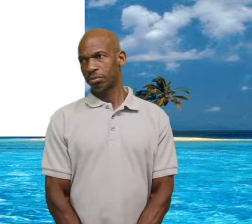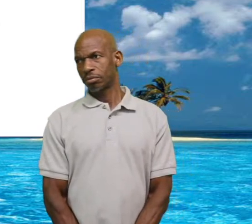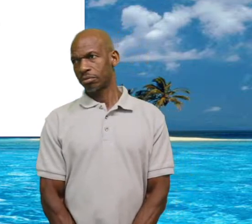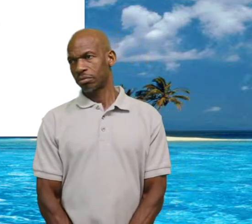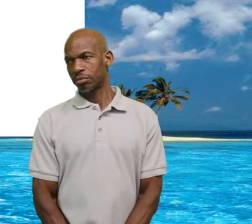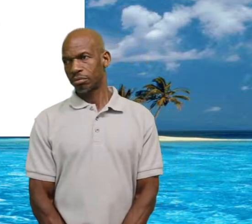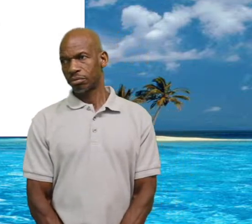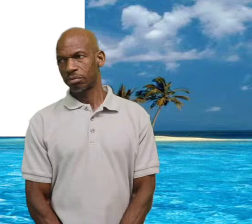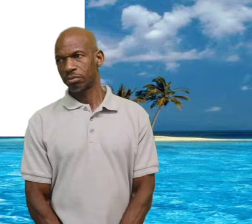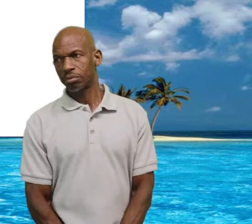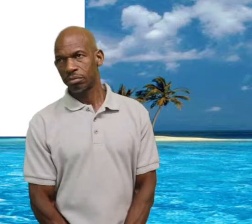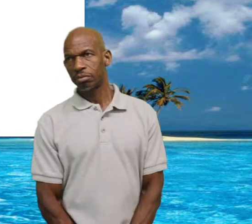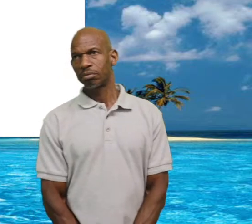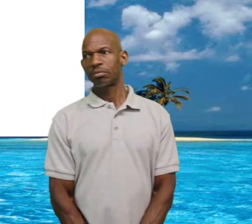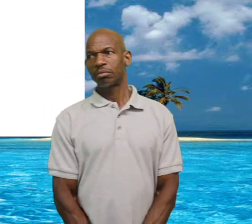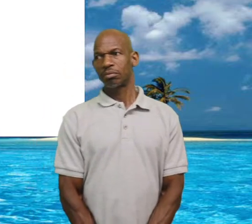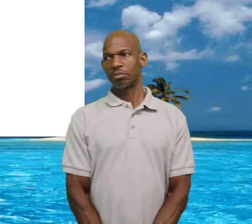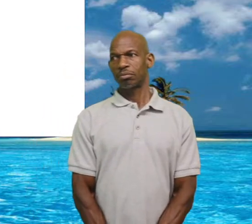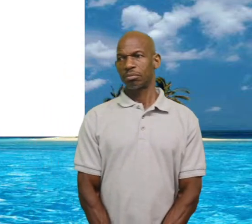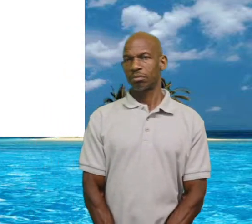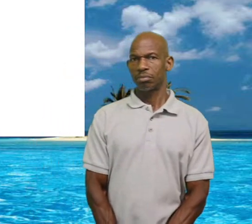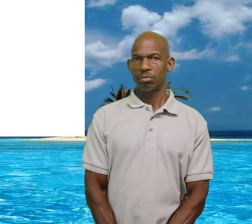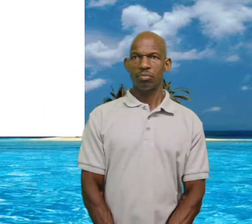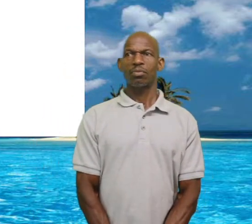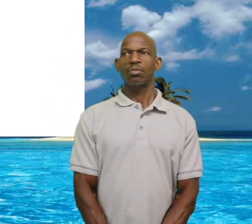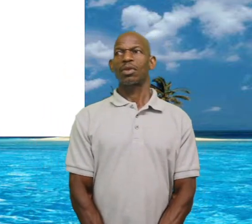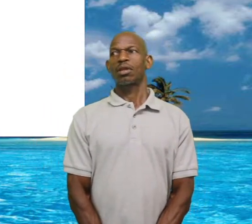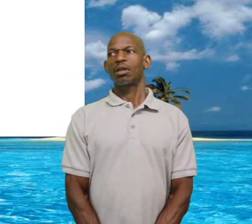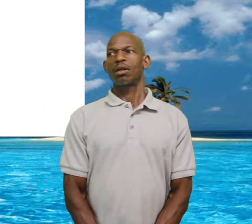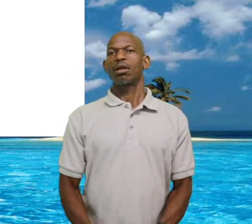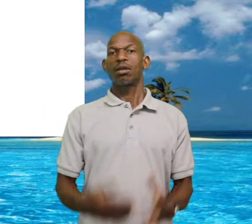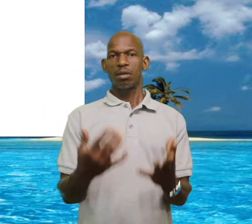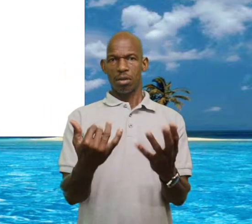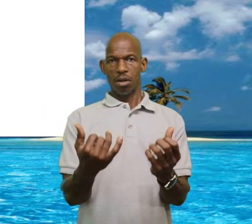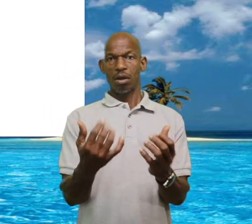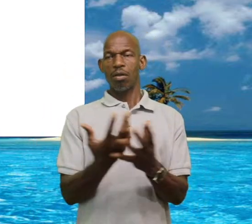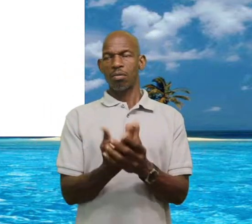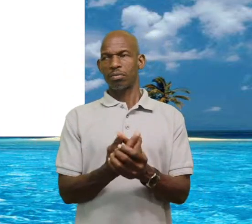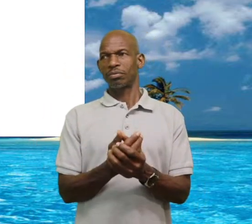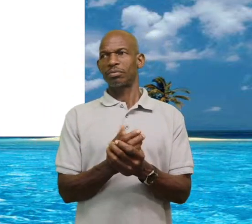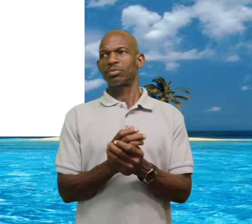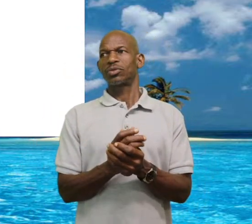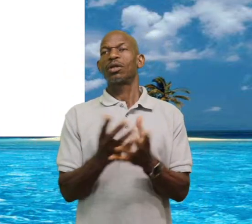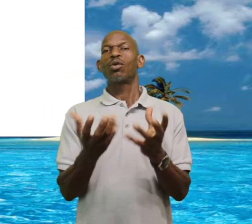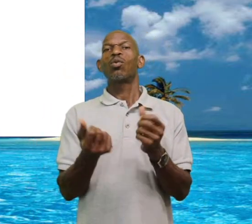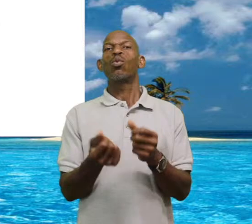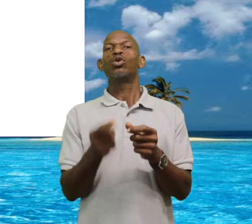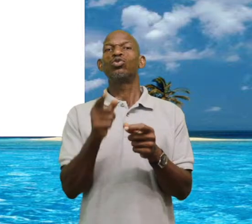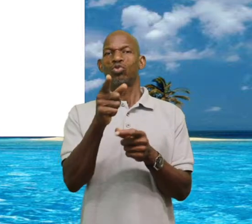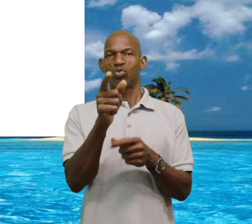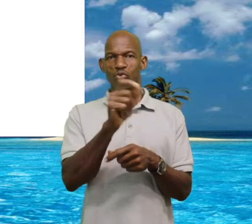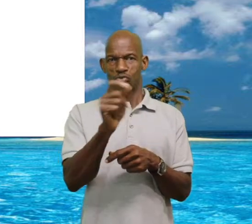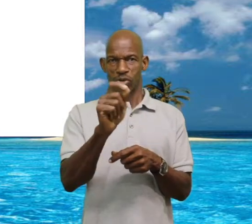right. But what I'm focusing on is that we are taking these adjectives and putting it in our sentence. So what we are saying